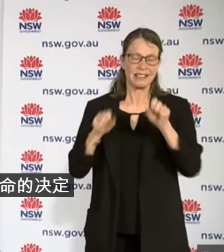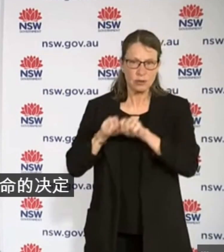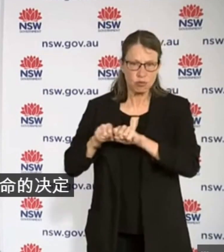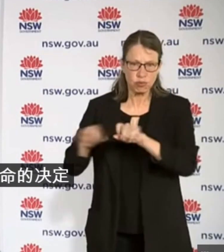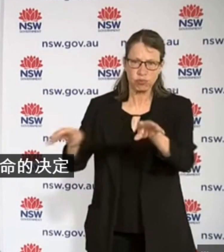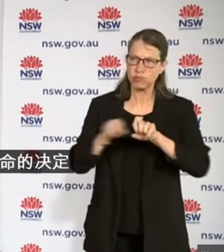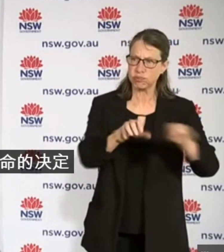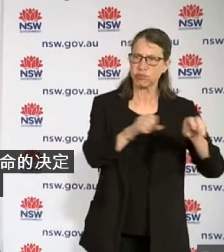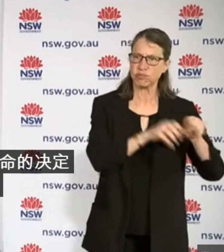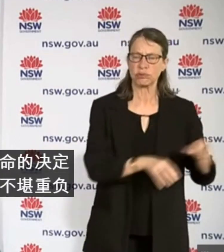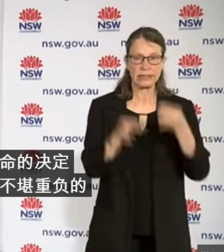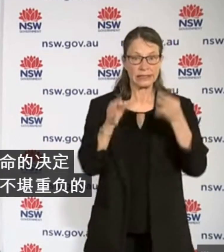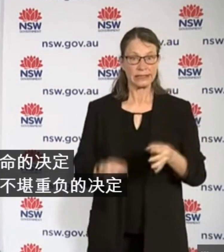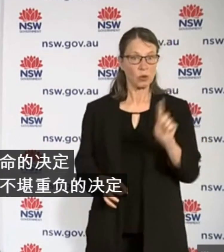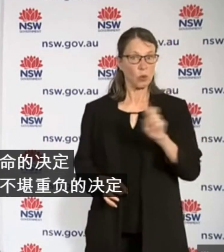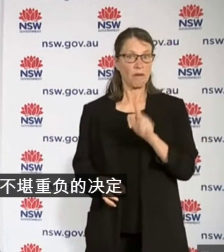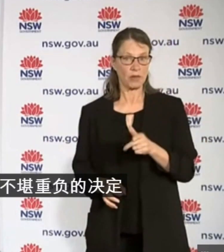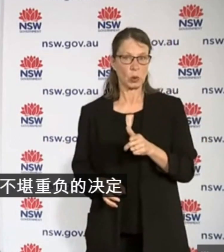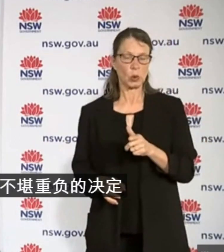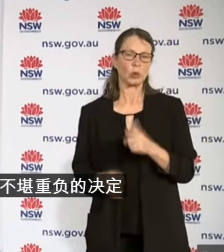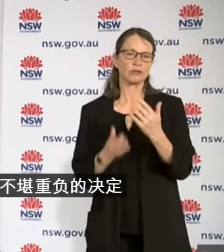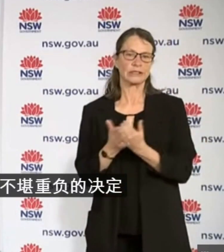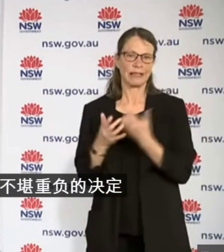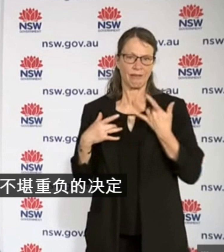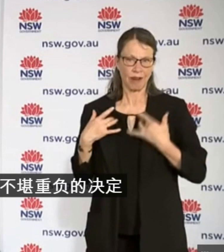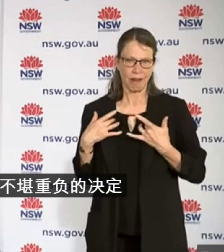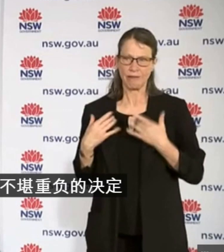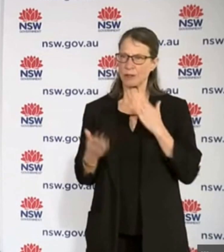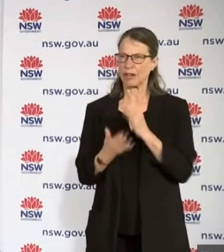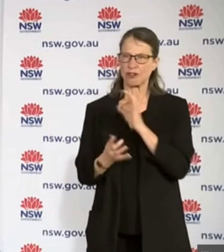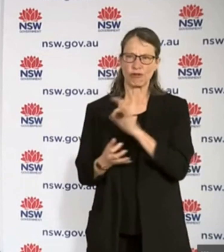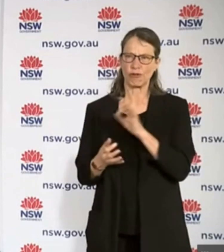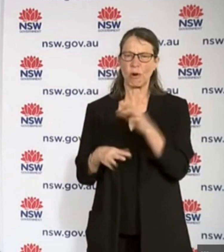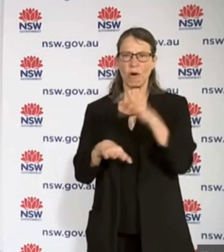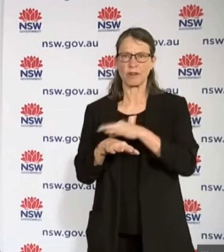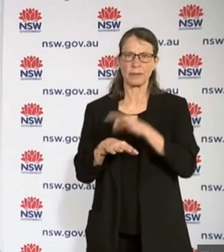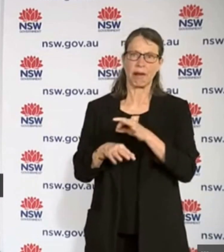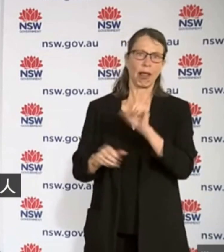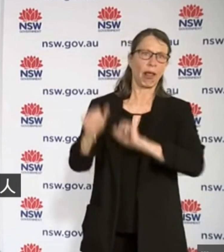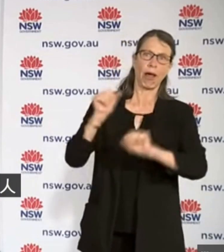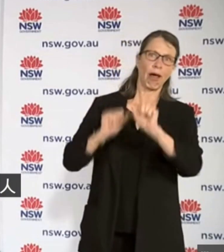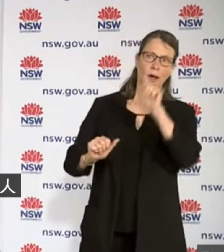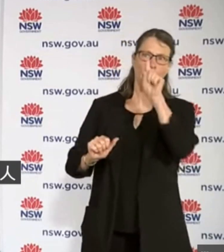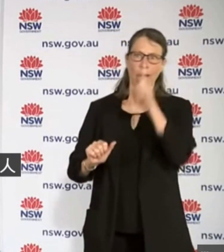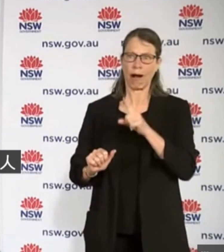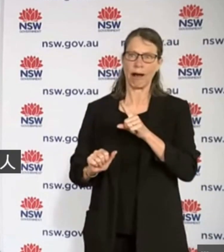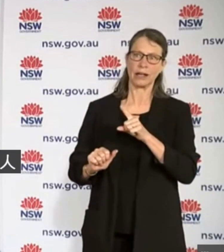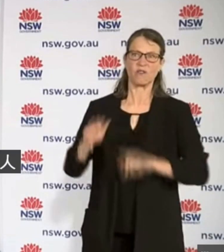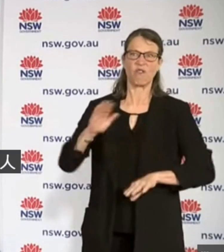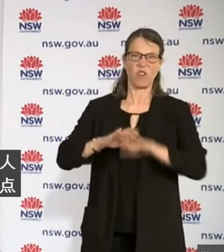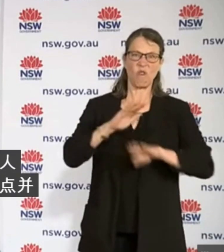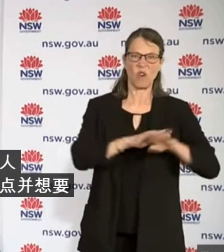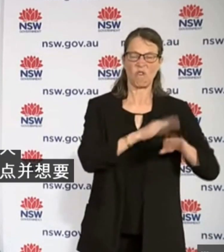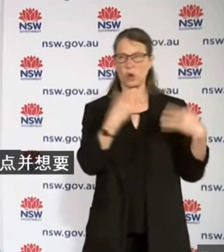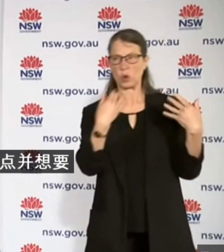save lives, you're making decisions not to overwhelm the hospital system. And again, I appreciate some individuals will have very